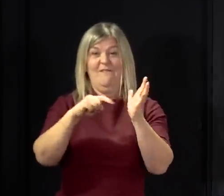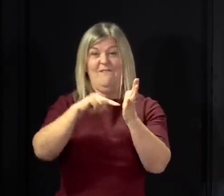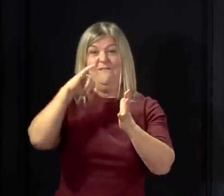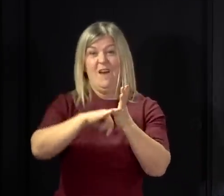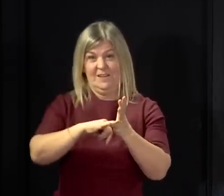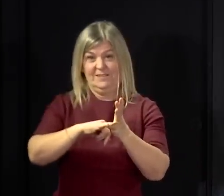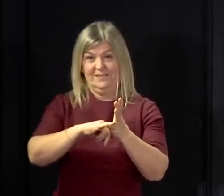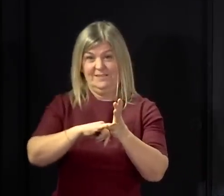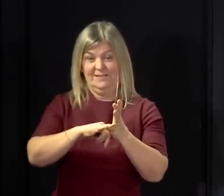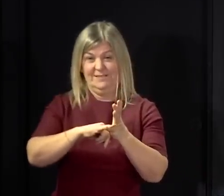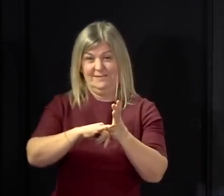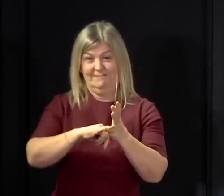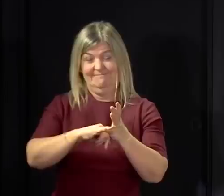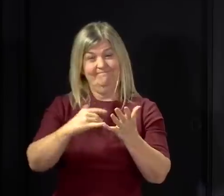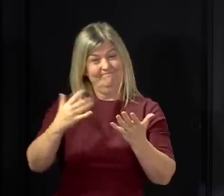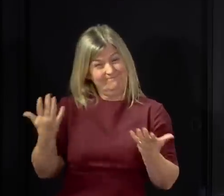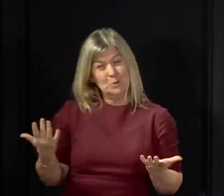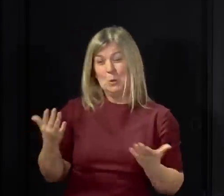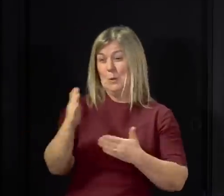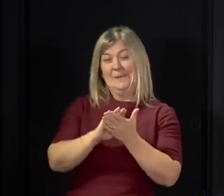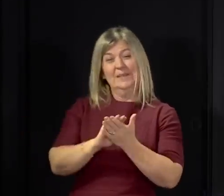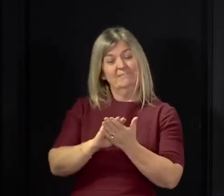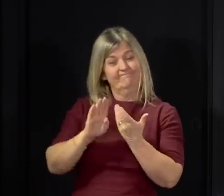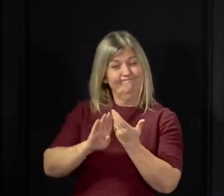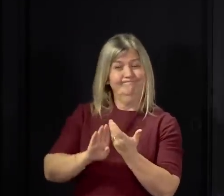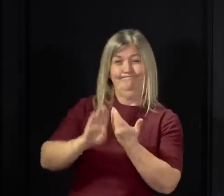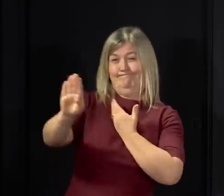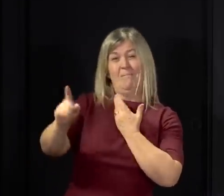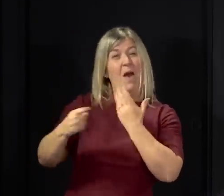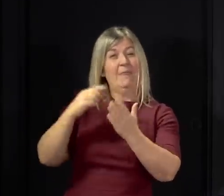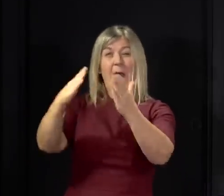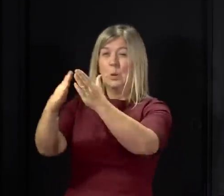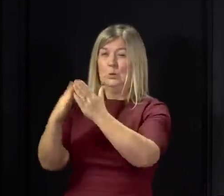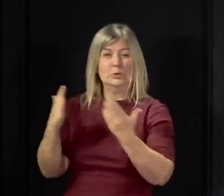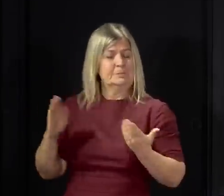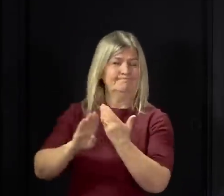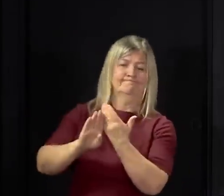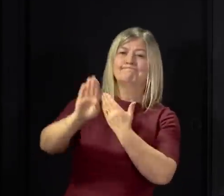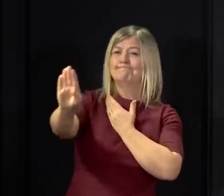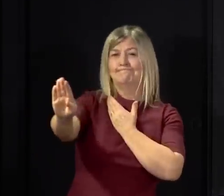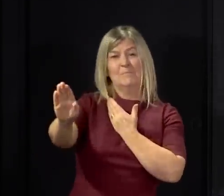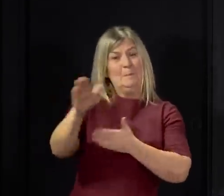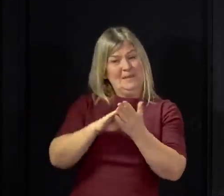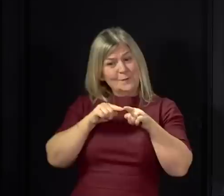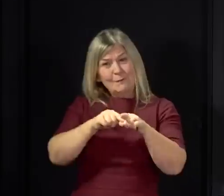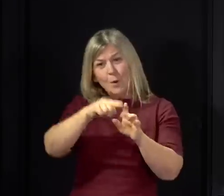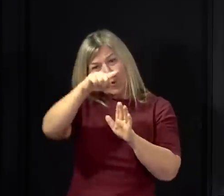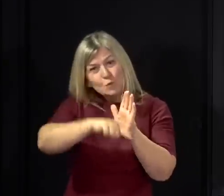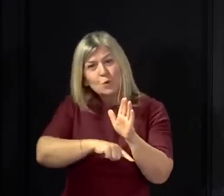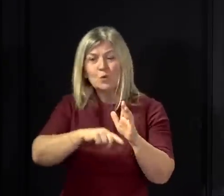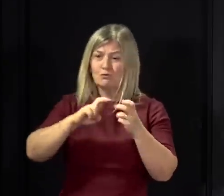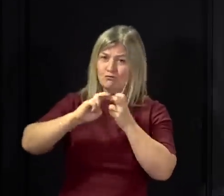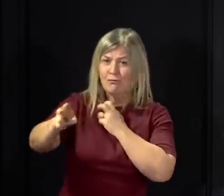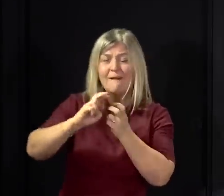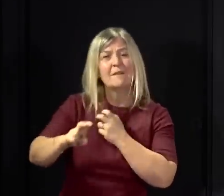really important. That means staying out of each other's houses. It means abiding by travel restrictions. It means keeping a safe distance